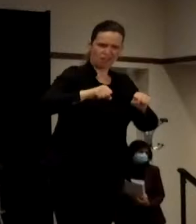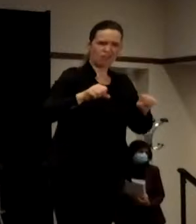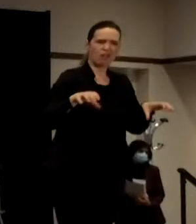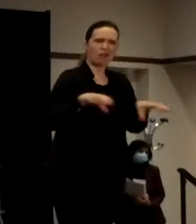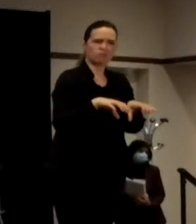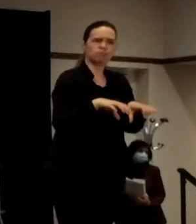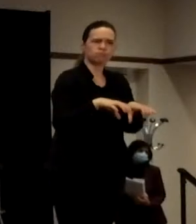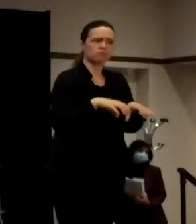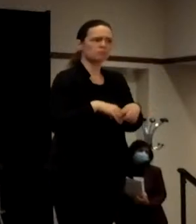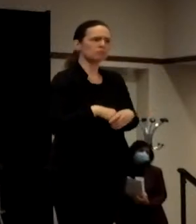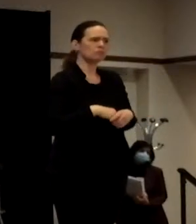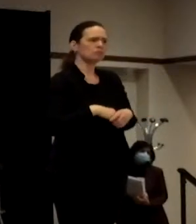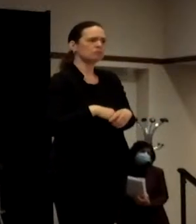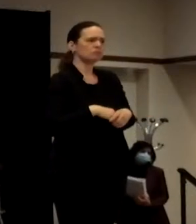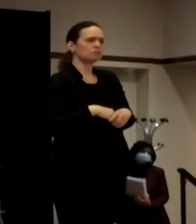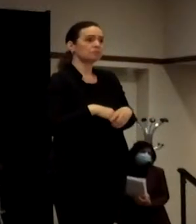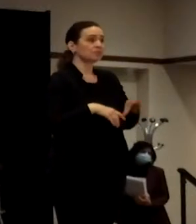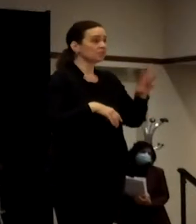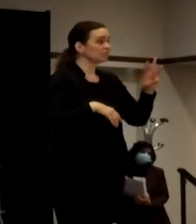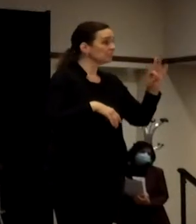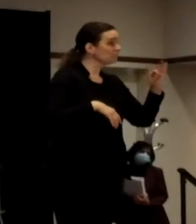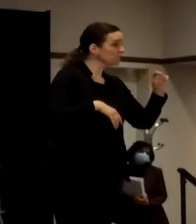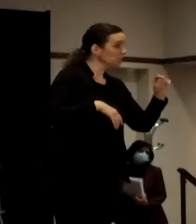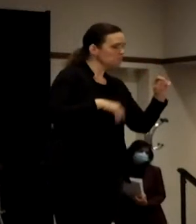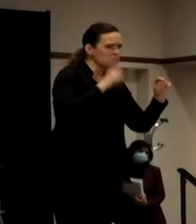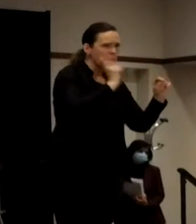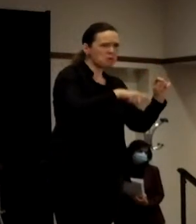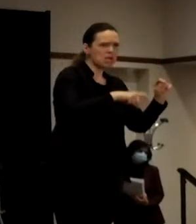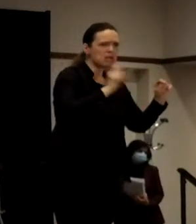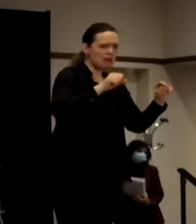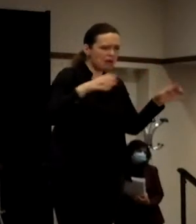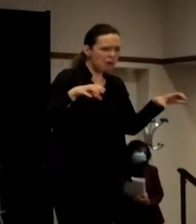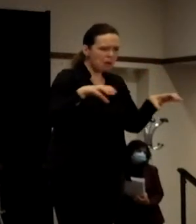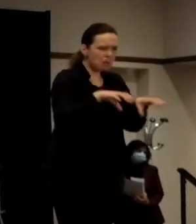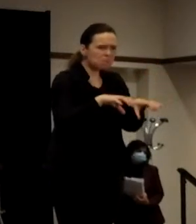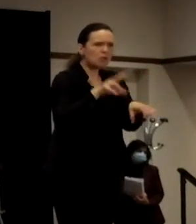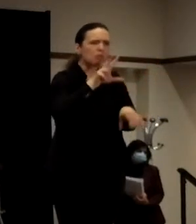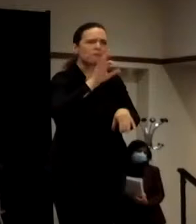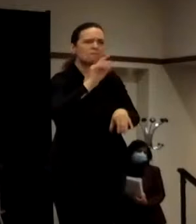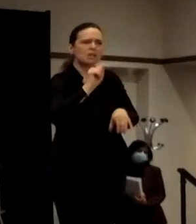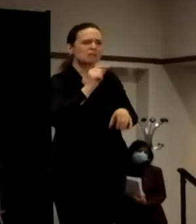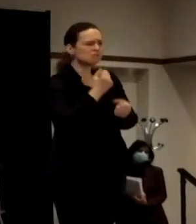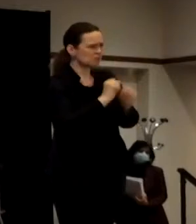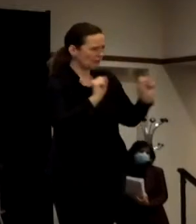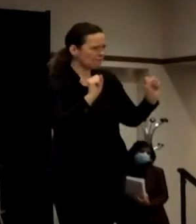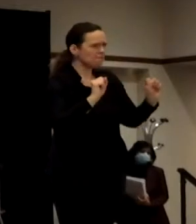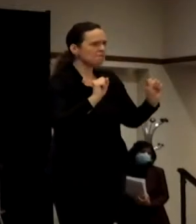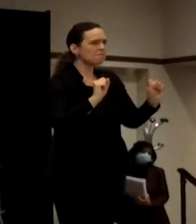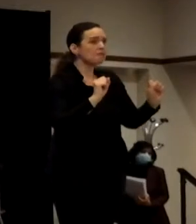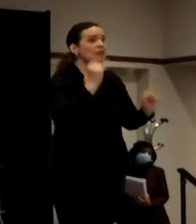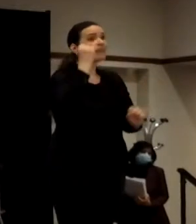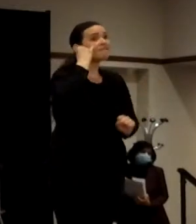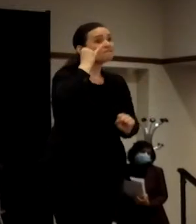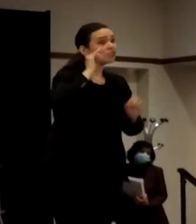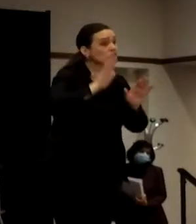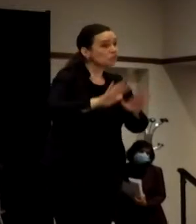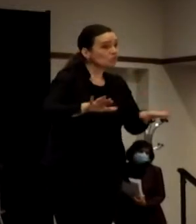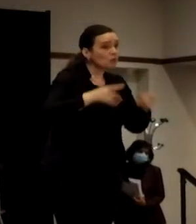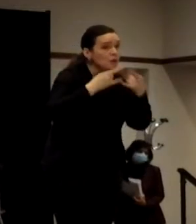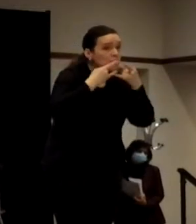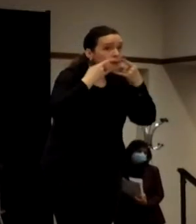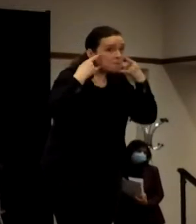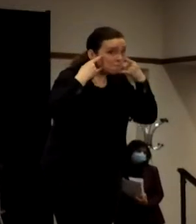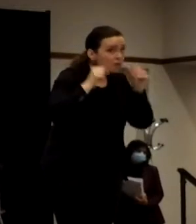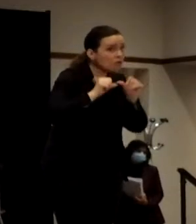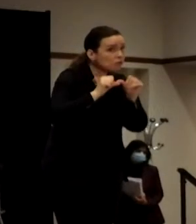to go from 6 feet to something less than 6 feet if there is a physical barrier. So if you